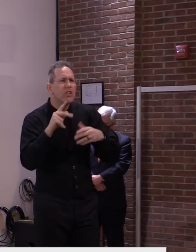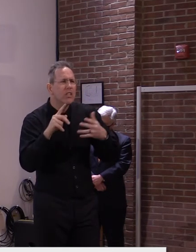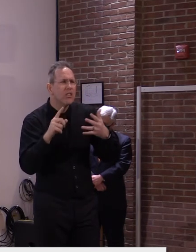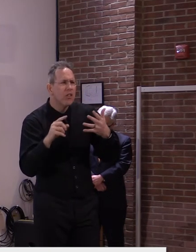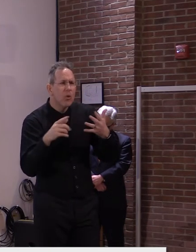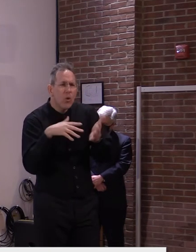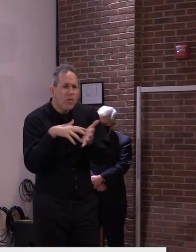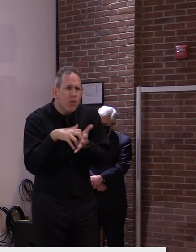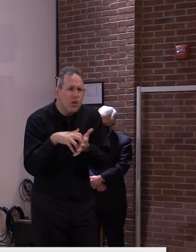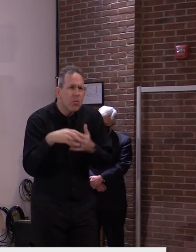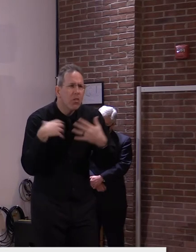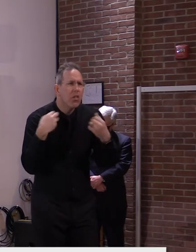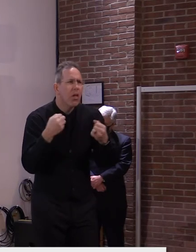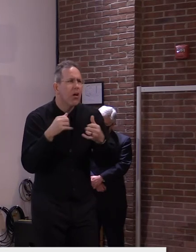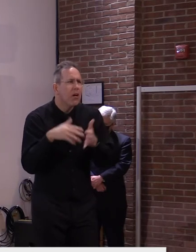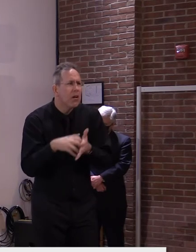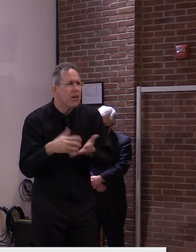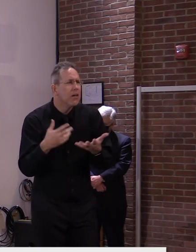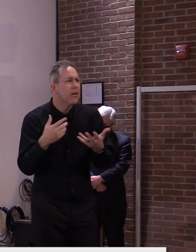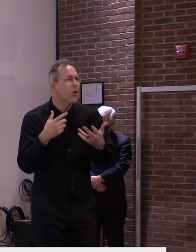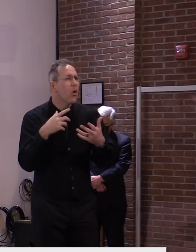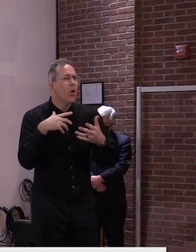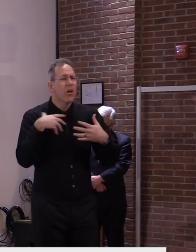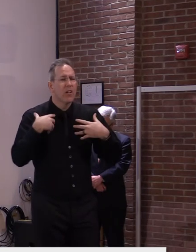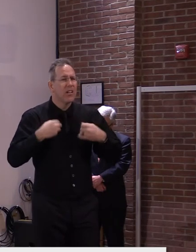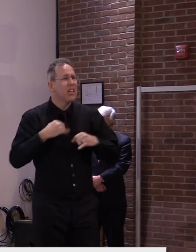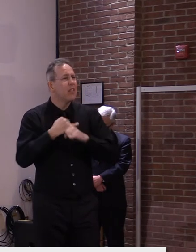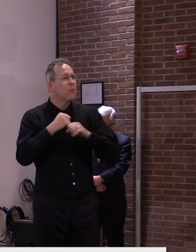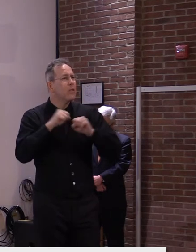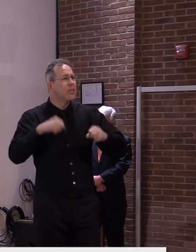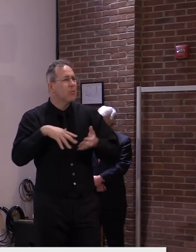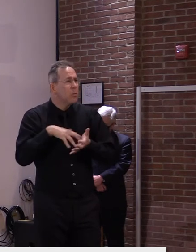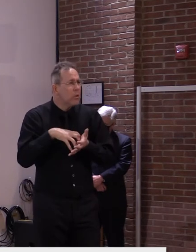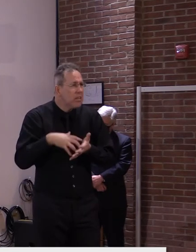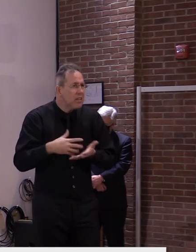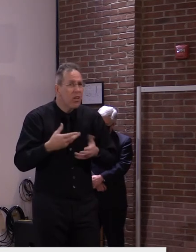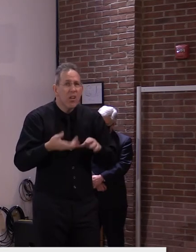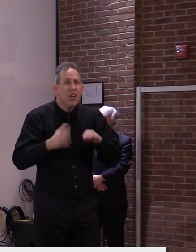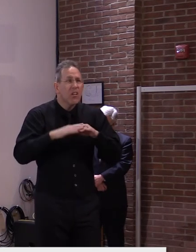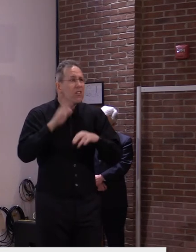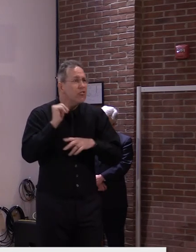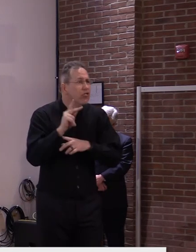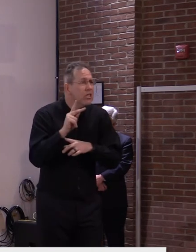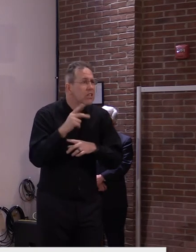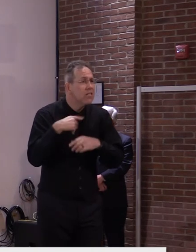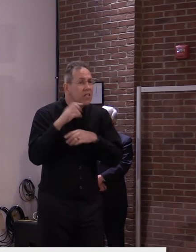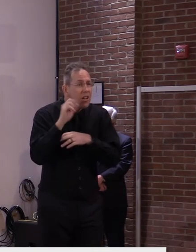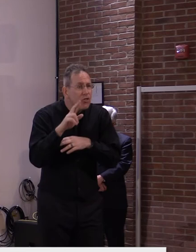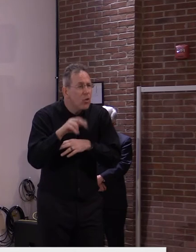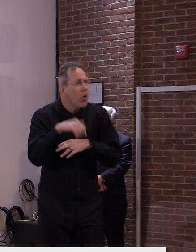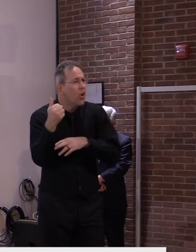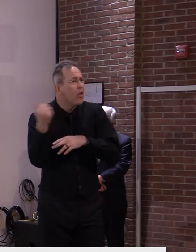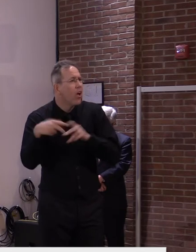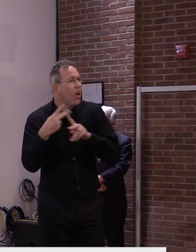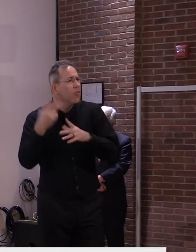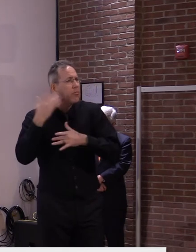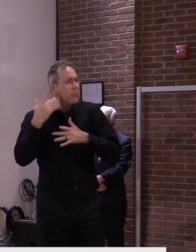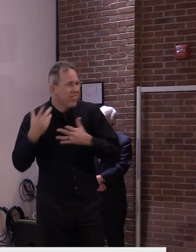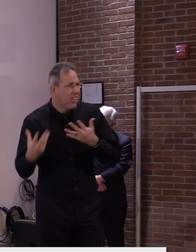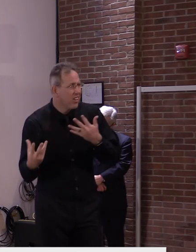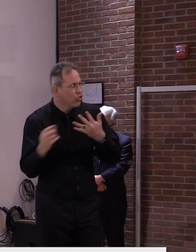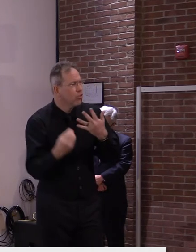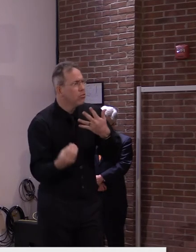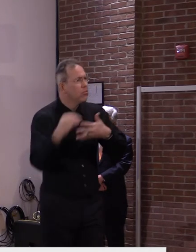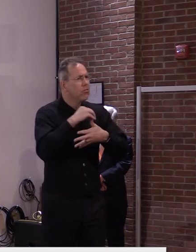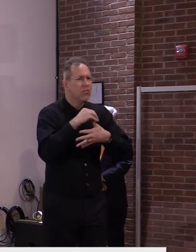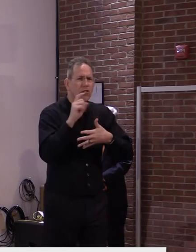do really heighten those risks of complications or really delay treatment be included? And it's